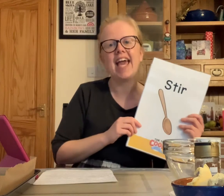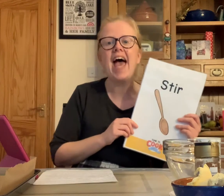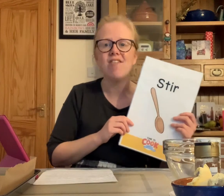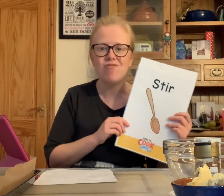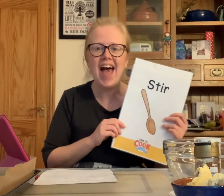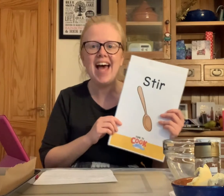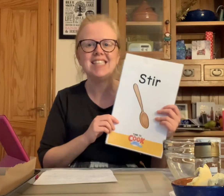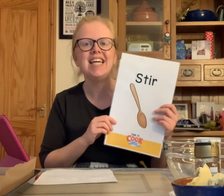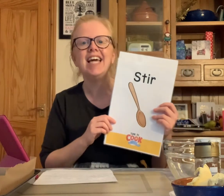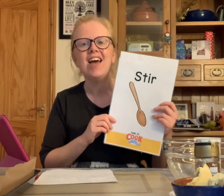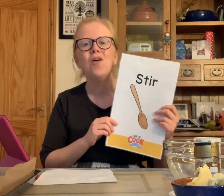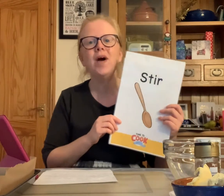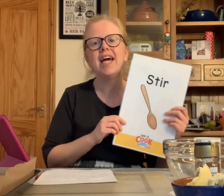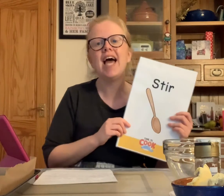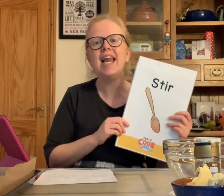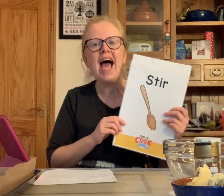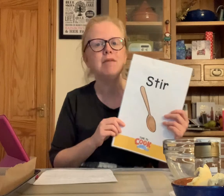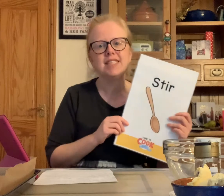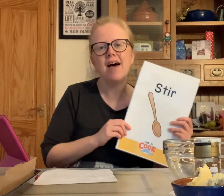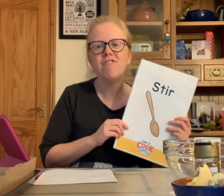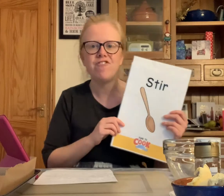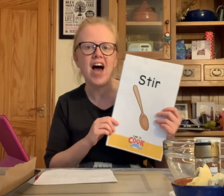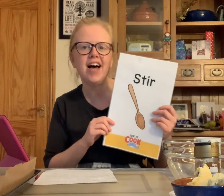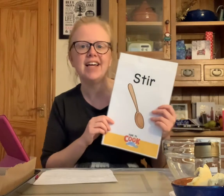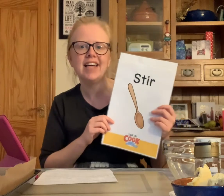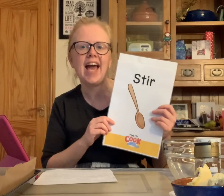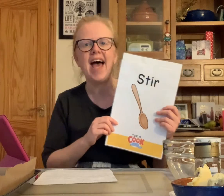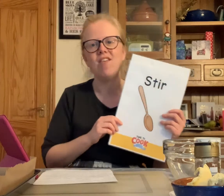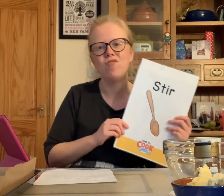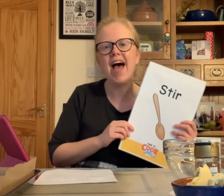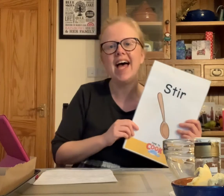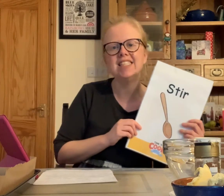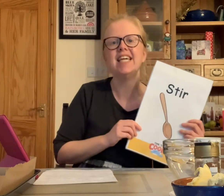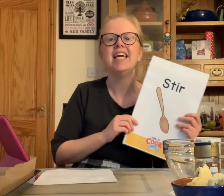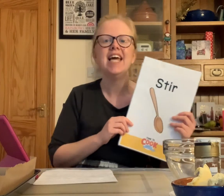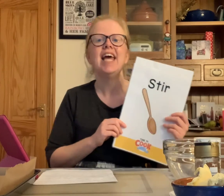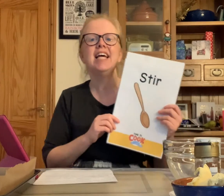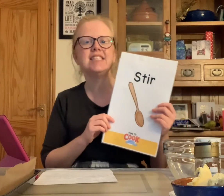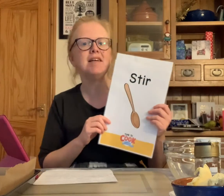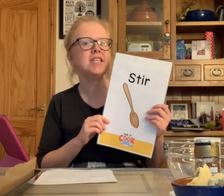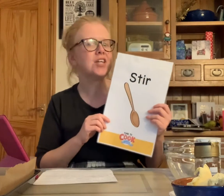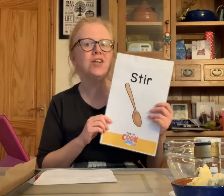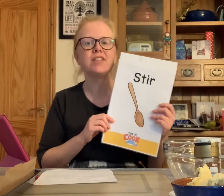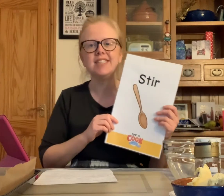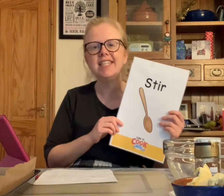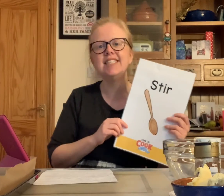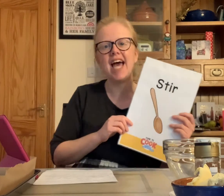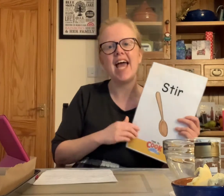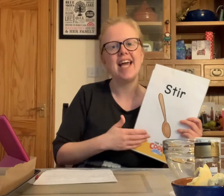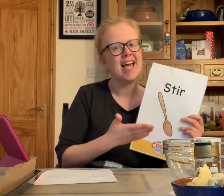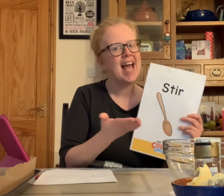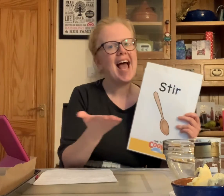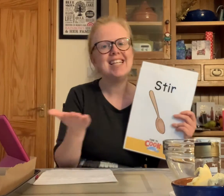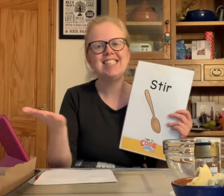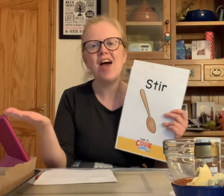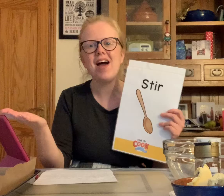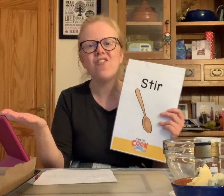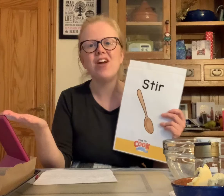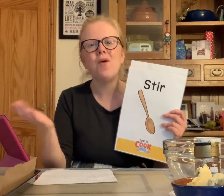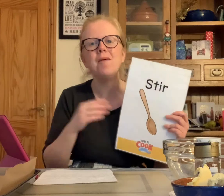Get ready, we're gonna have some fun. Get ready, it's time to cook today and show everyone